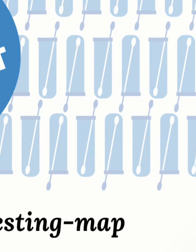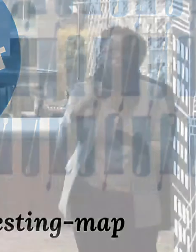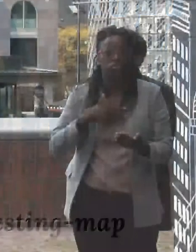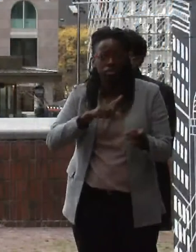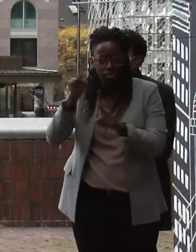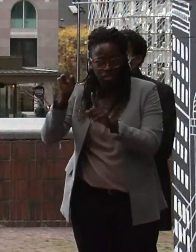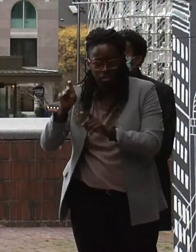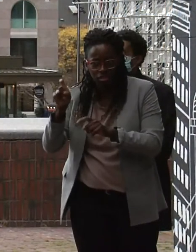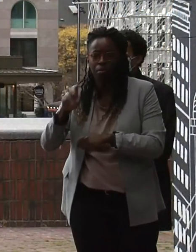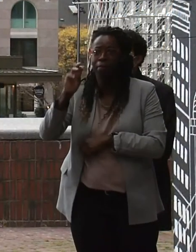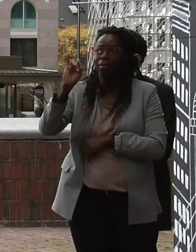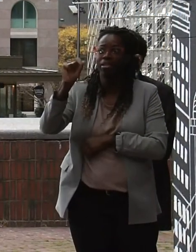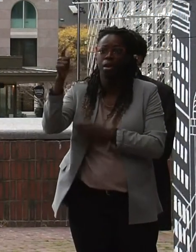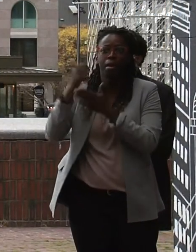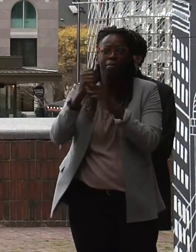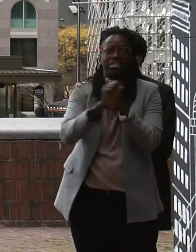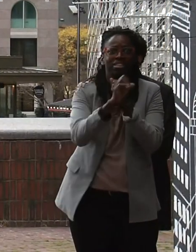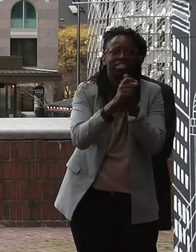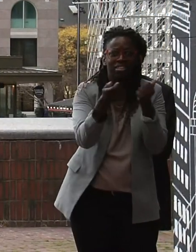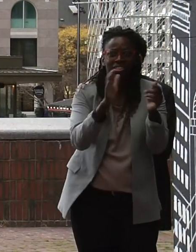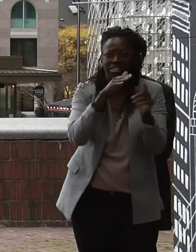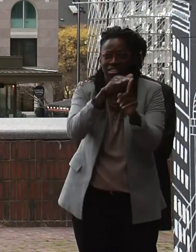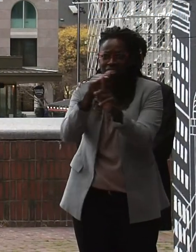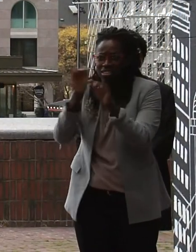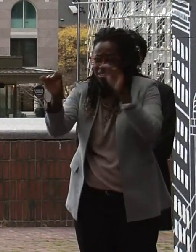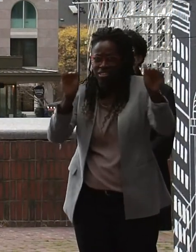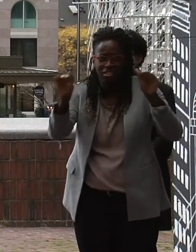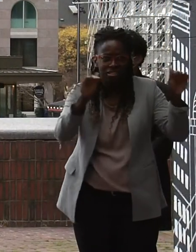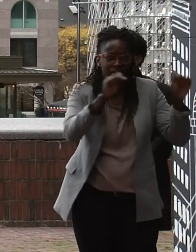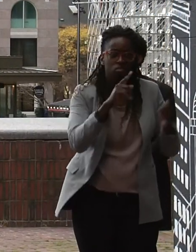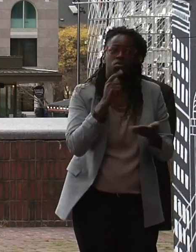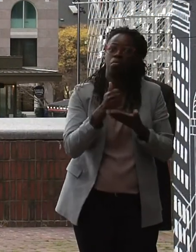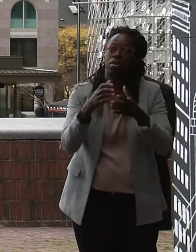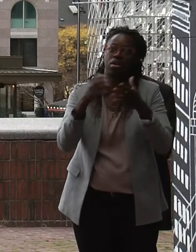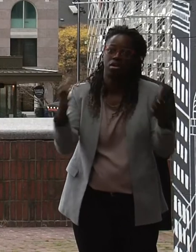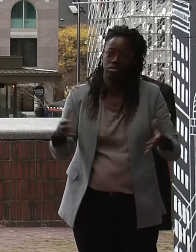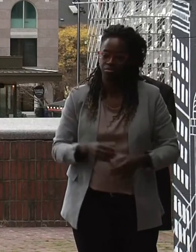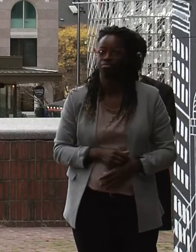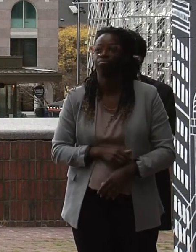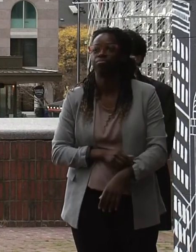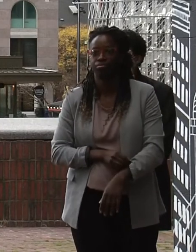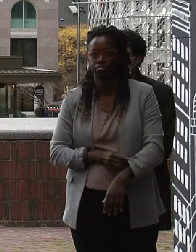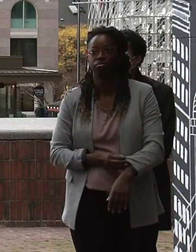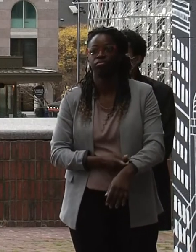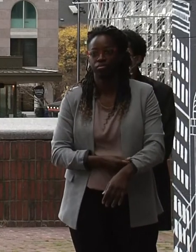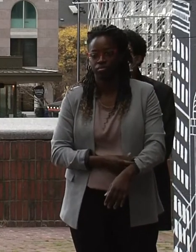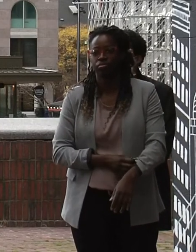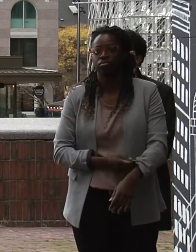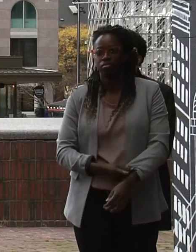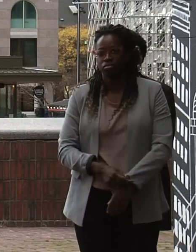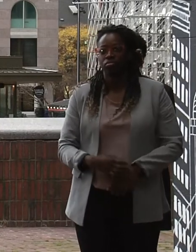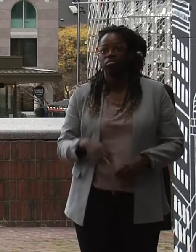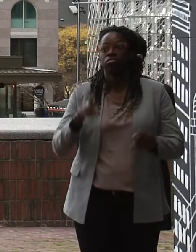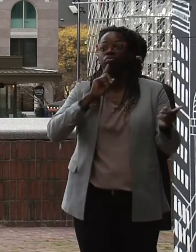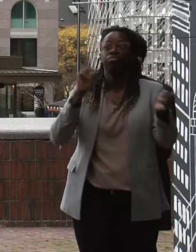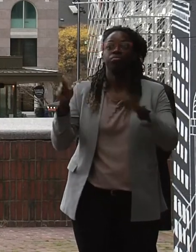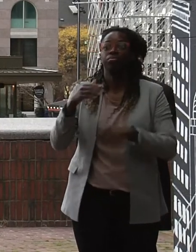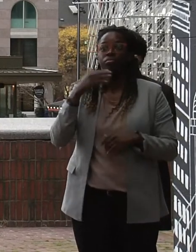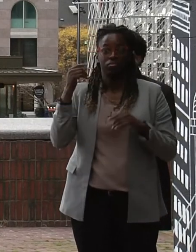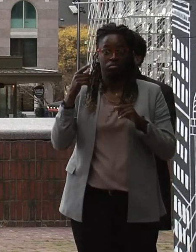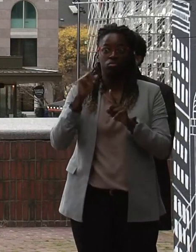weeks ago. It's been beneficial. That means that we're going to be able to respond more accurately and effectively to where the virus is